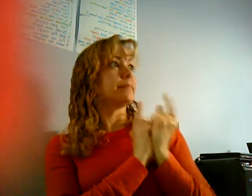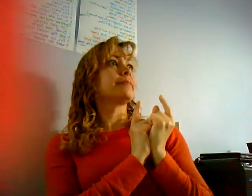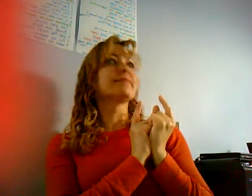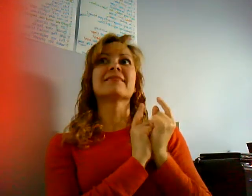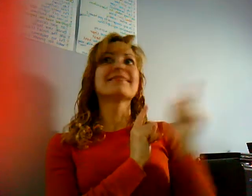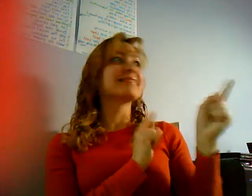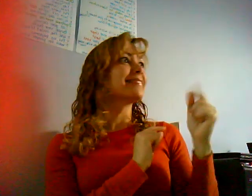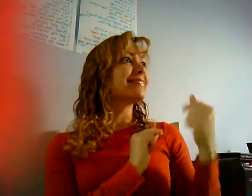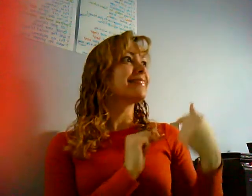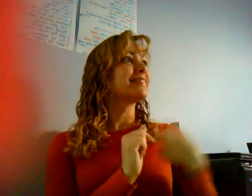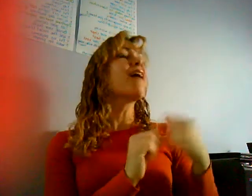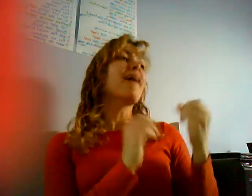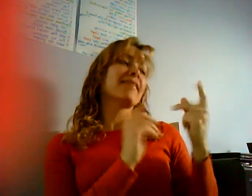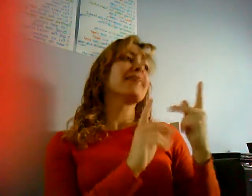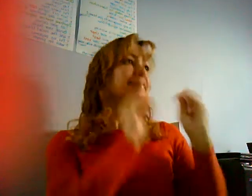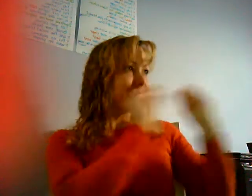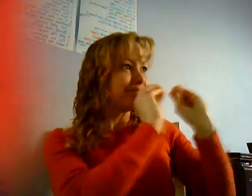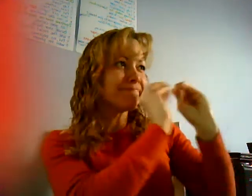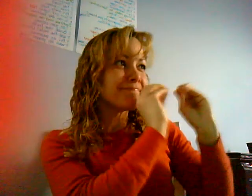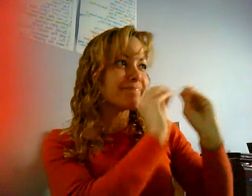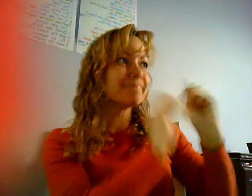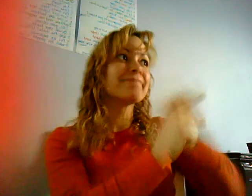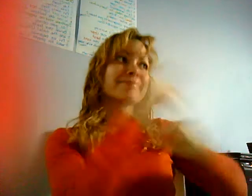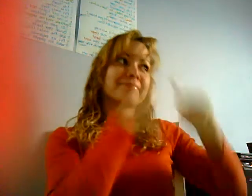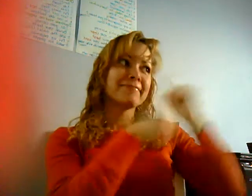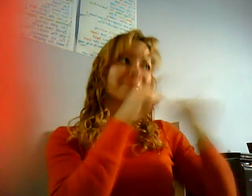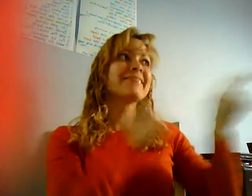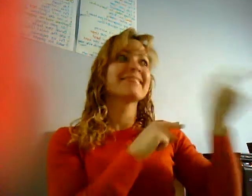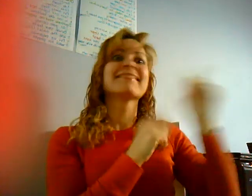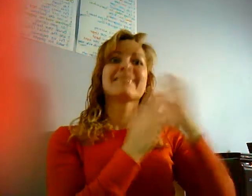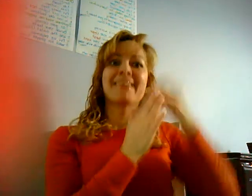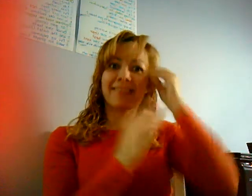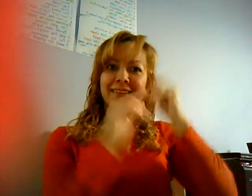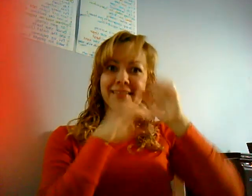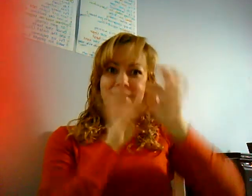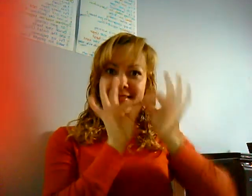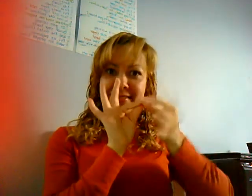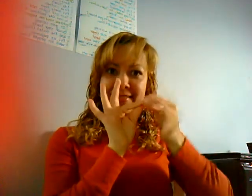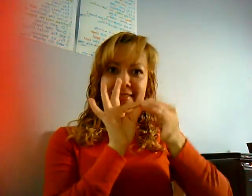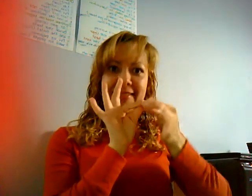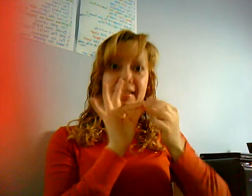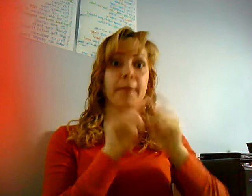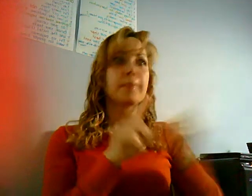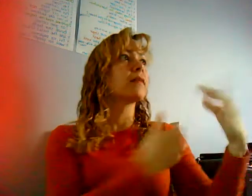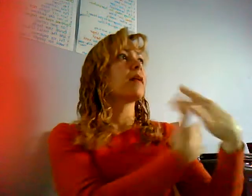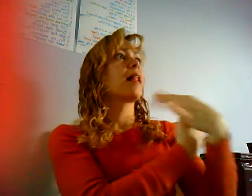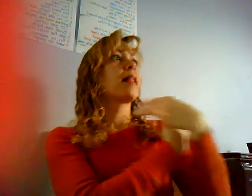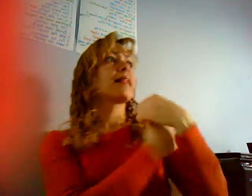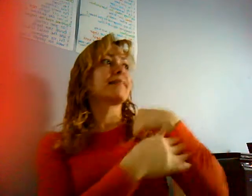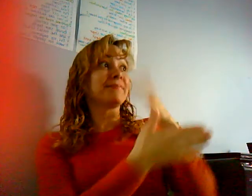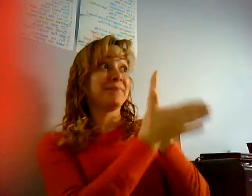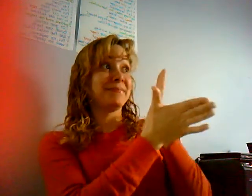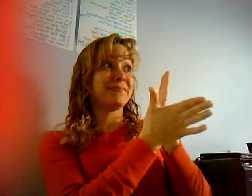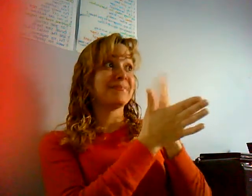When I met Pedro and he came along, I taught him ASL first. he really